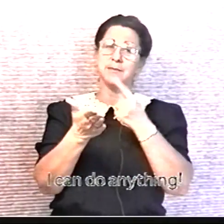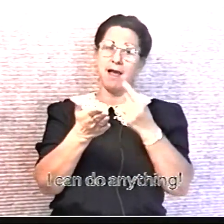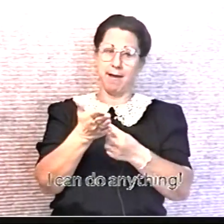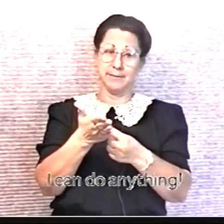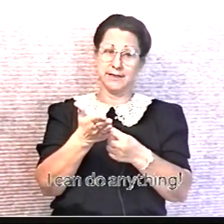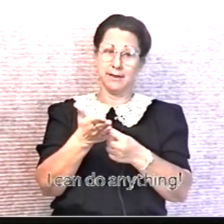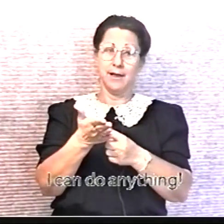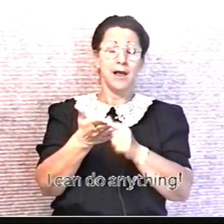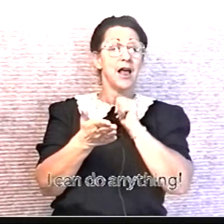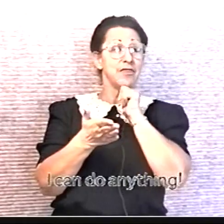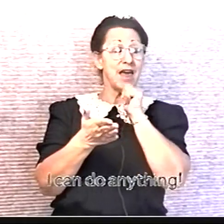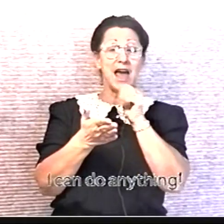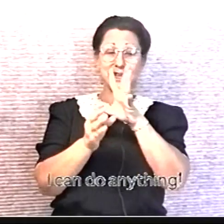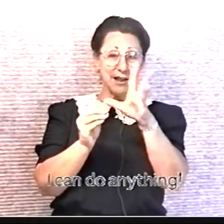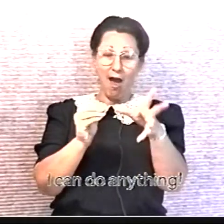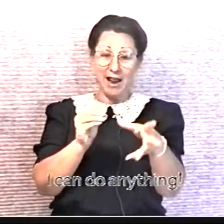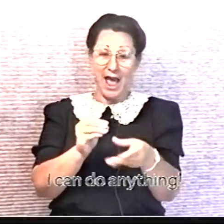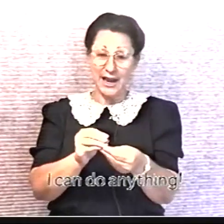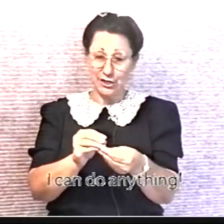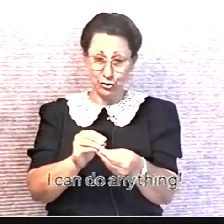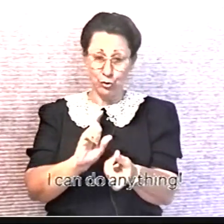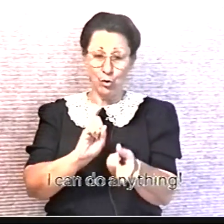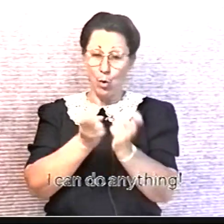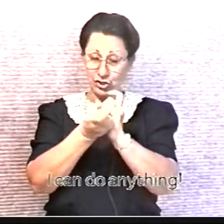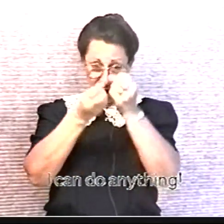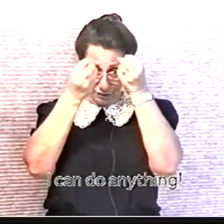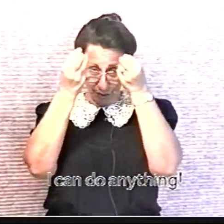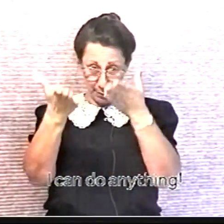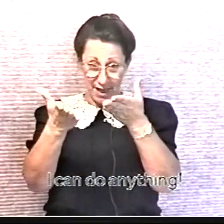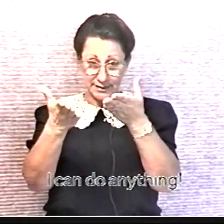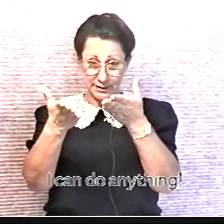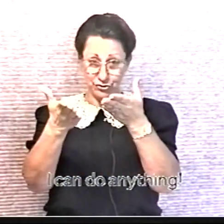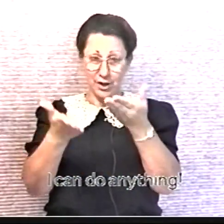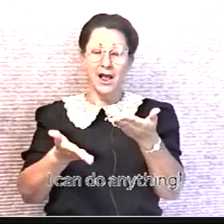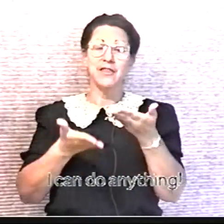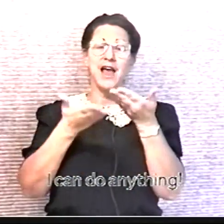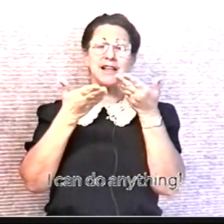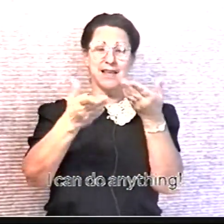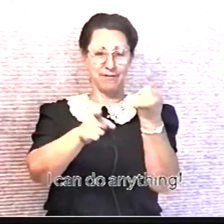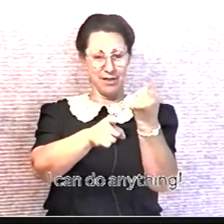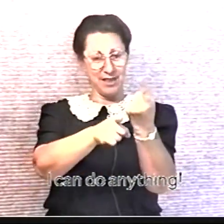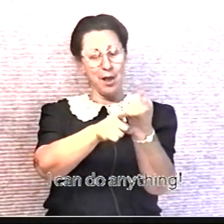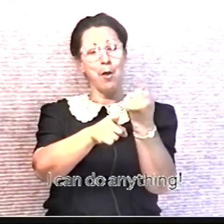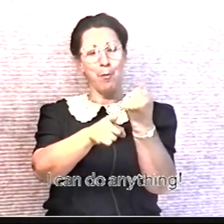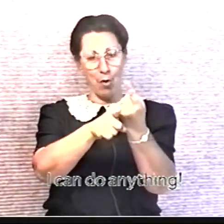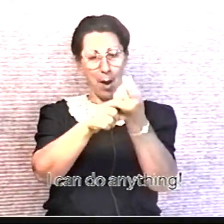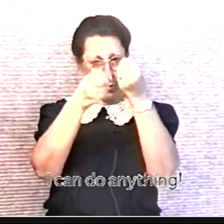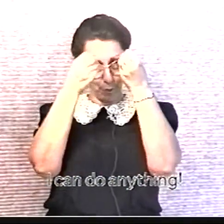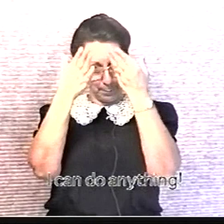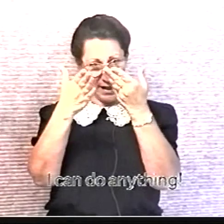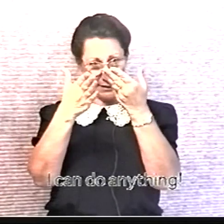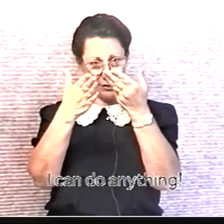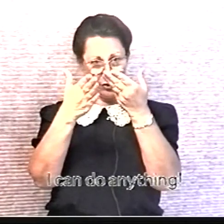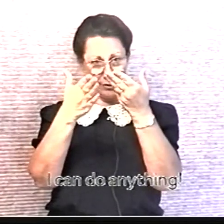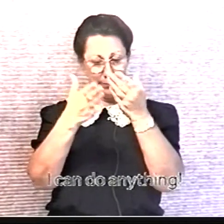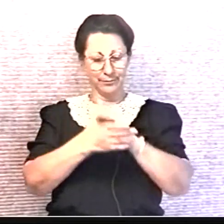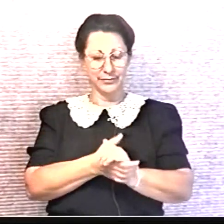sometimes. That is not adding to or changing the message. That's giving the proper message.